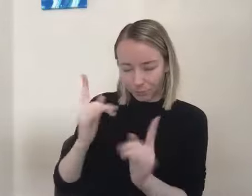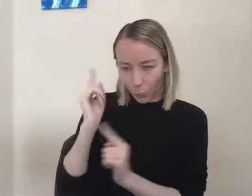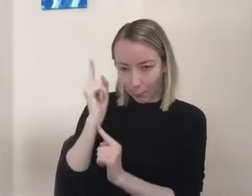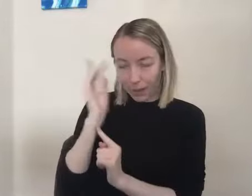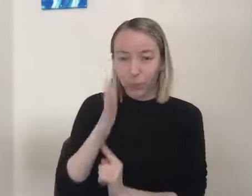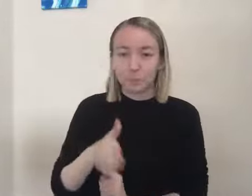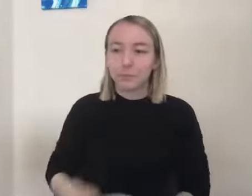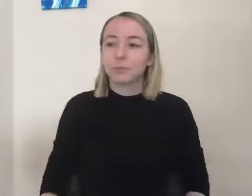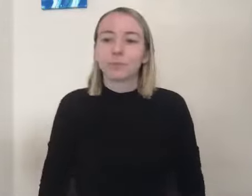please.